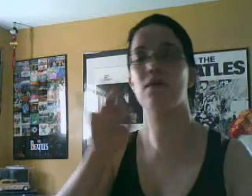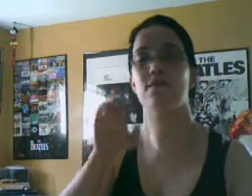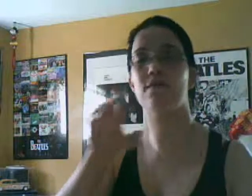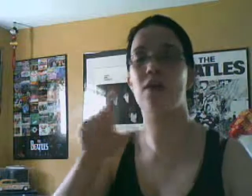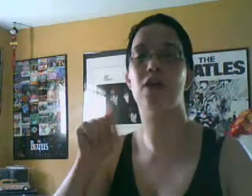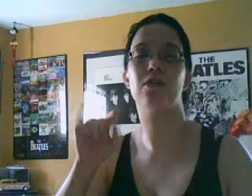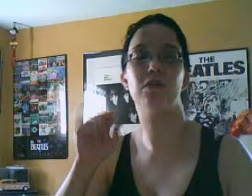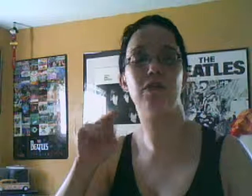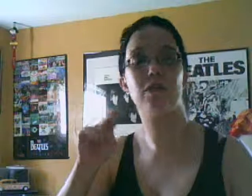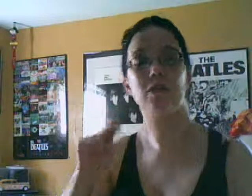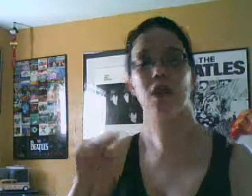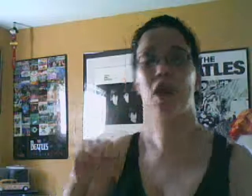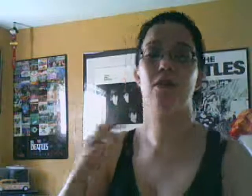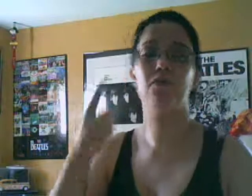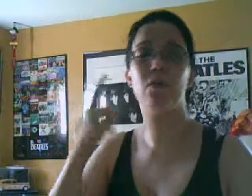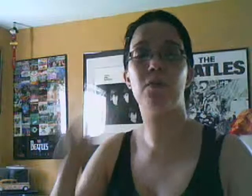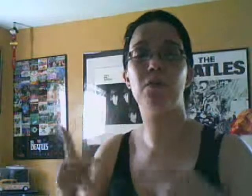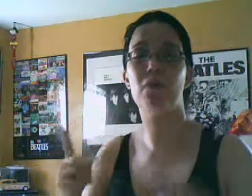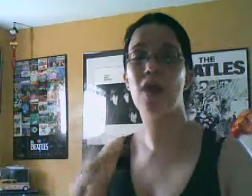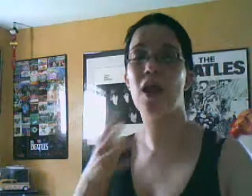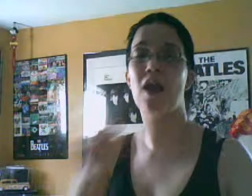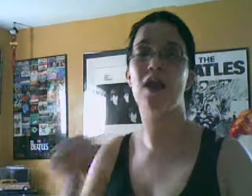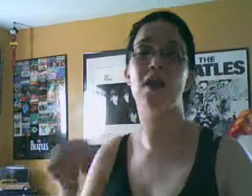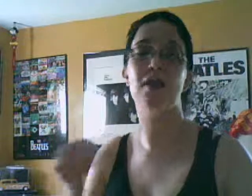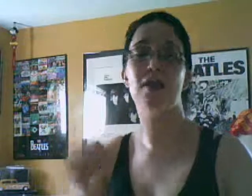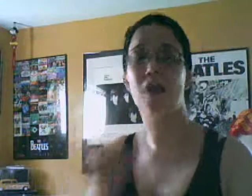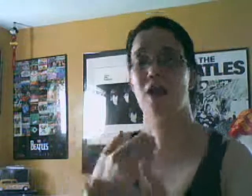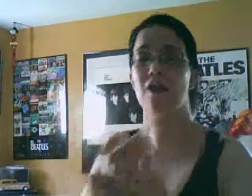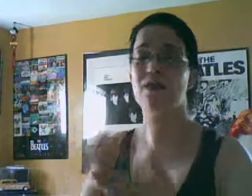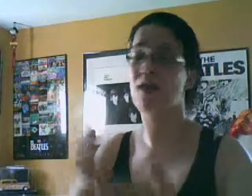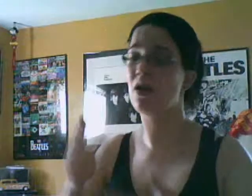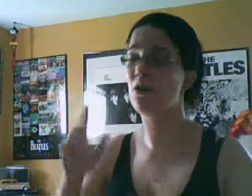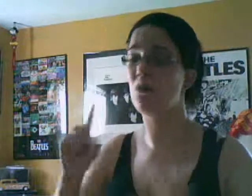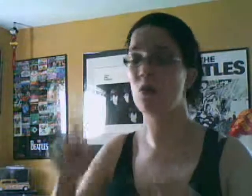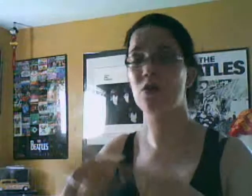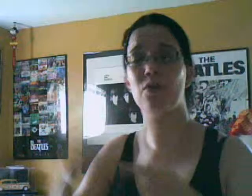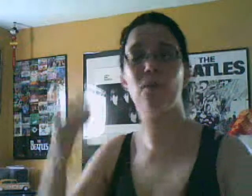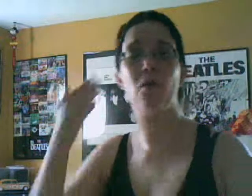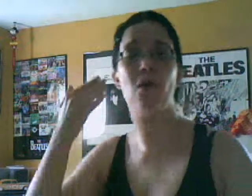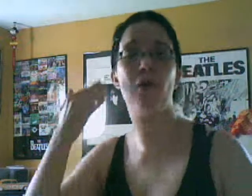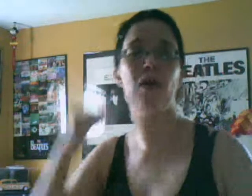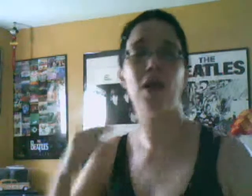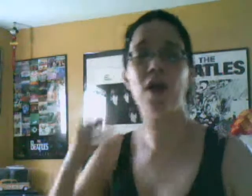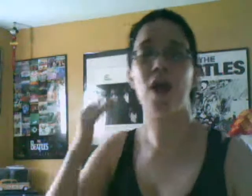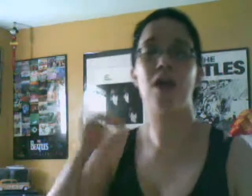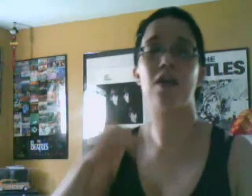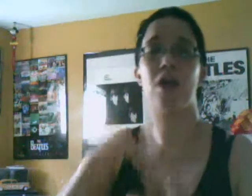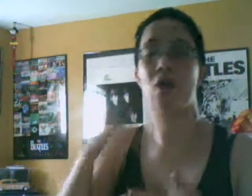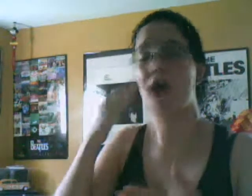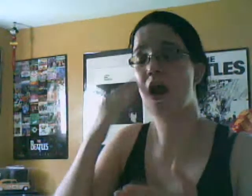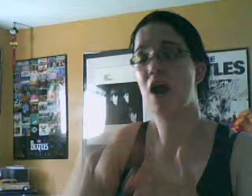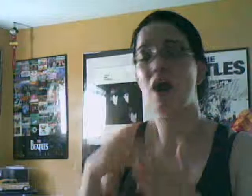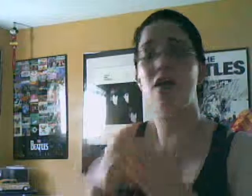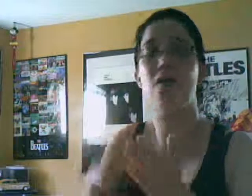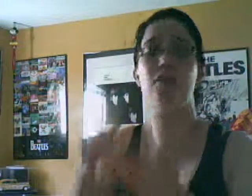For people and things that went before I know I'll often stop